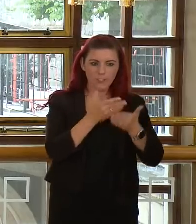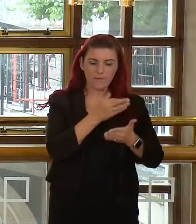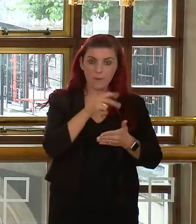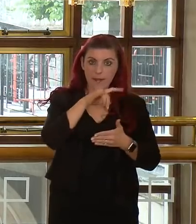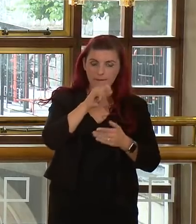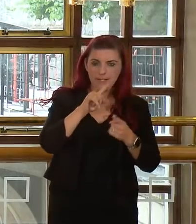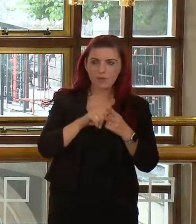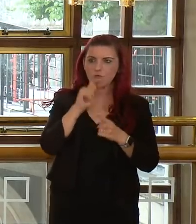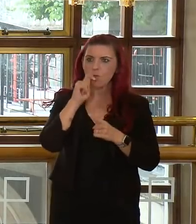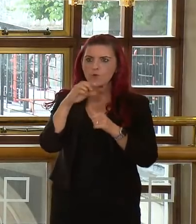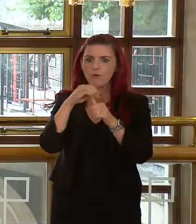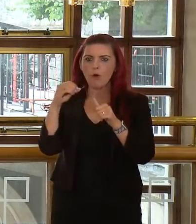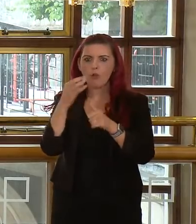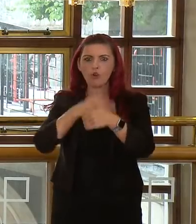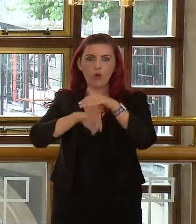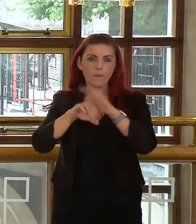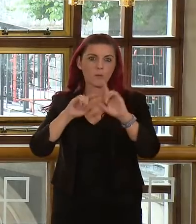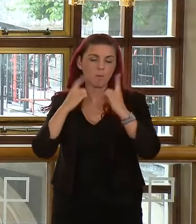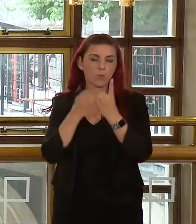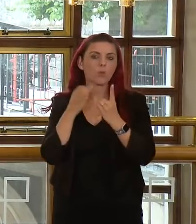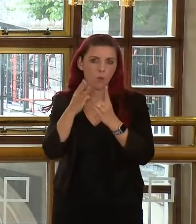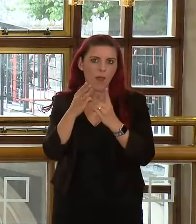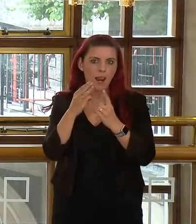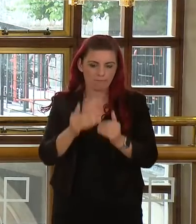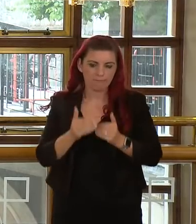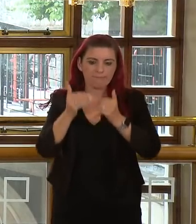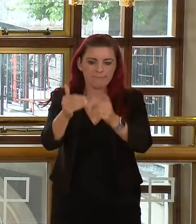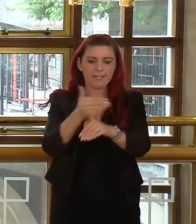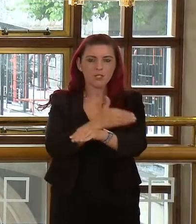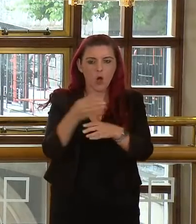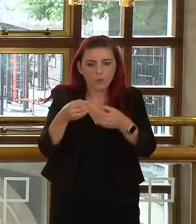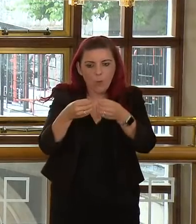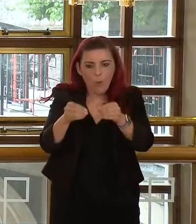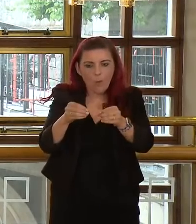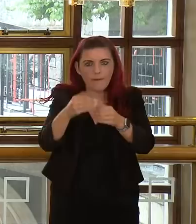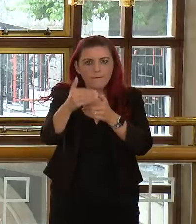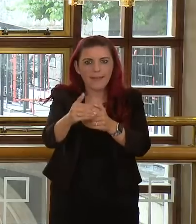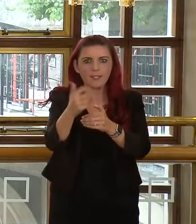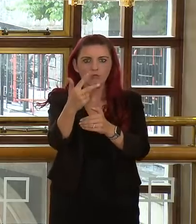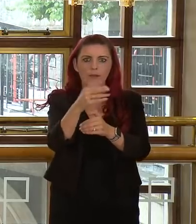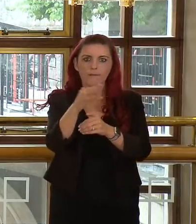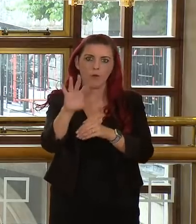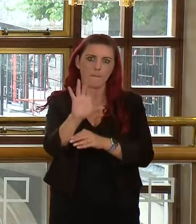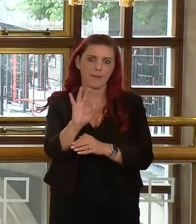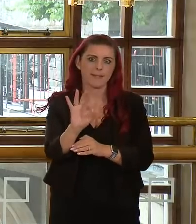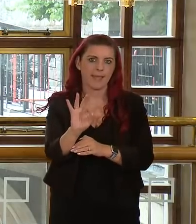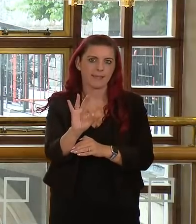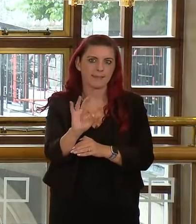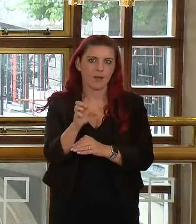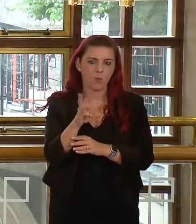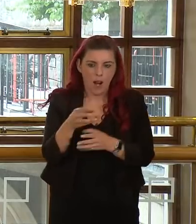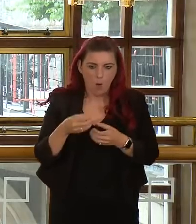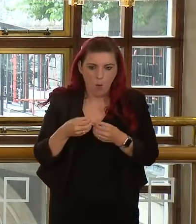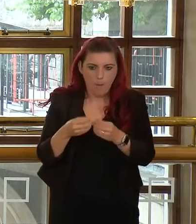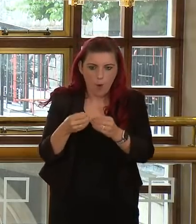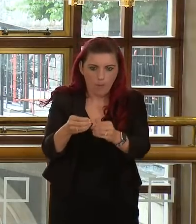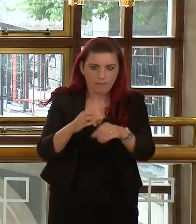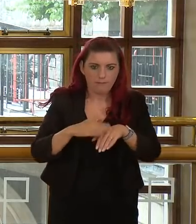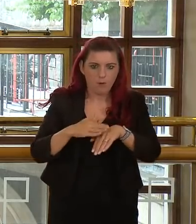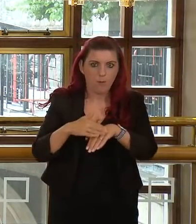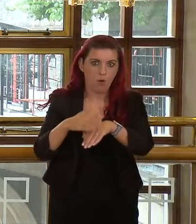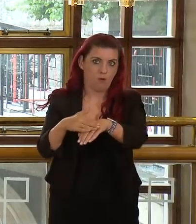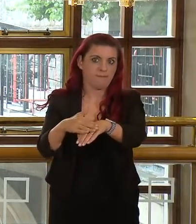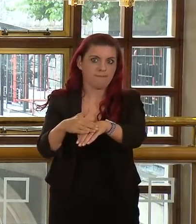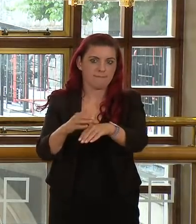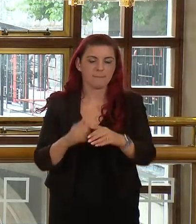from government departments, we will move to phase 3 on Monday, when almost all remaining businesses, amenities and workplaces can